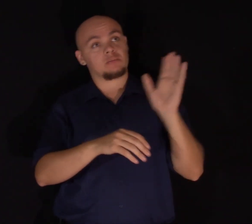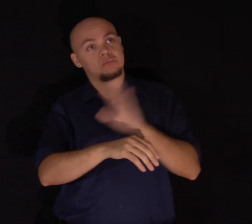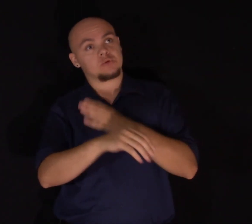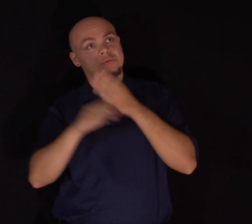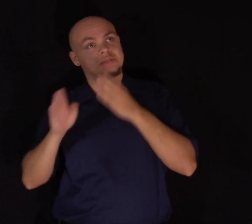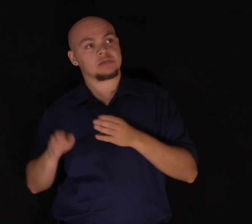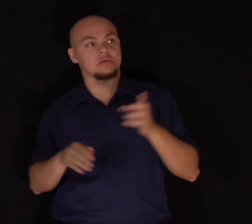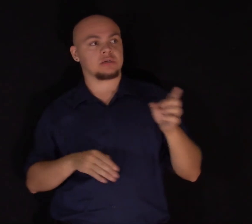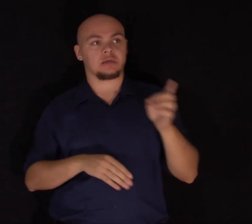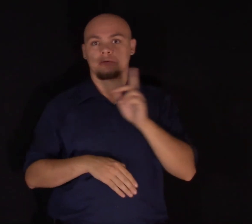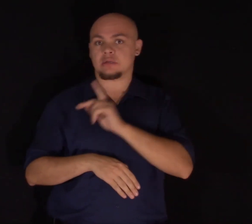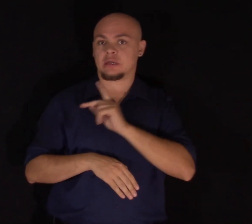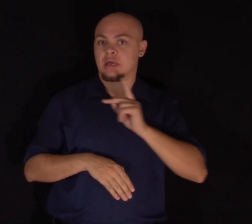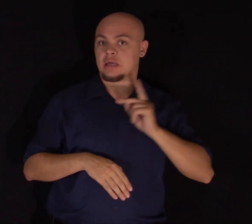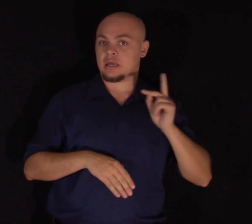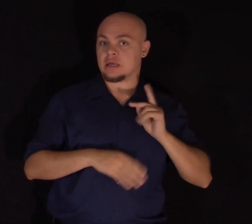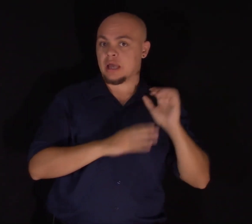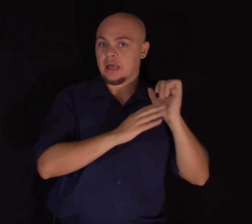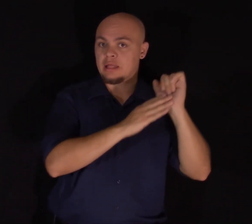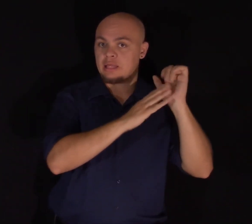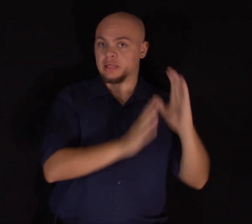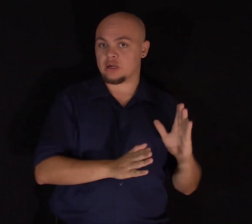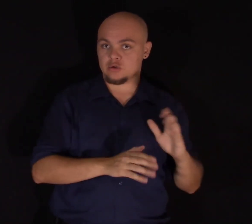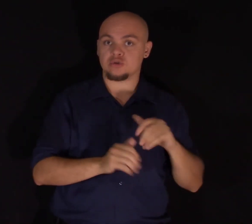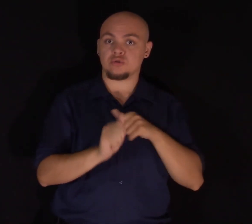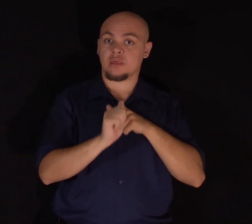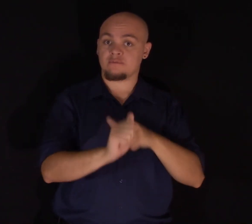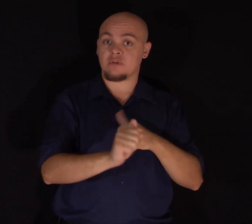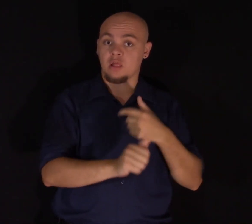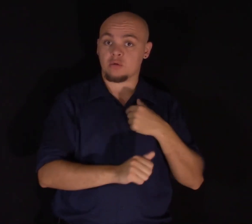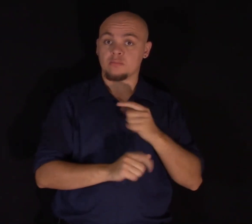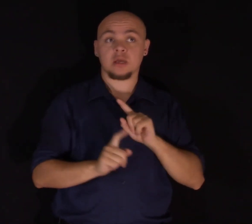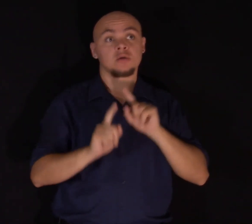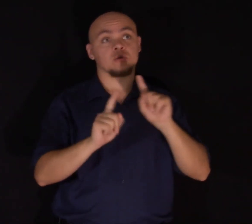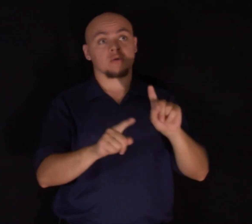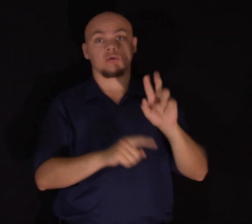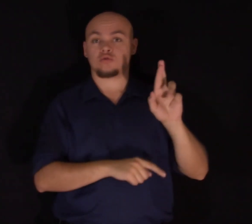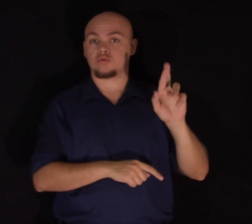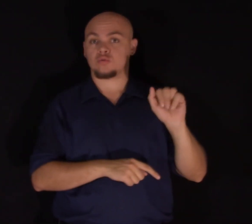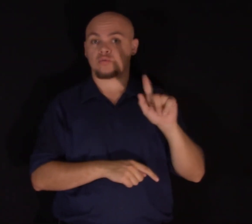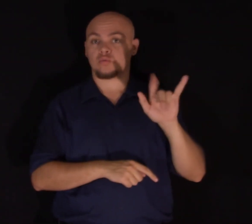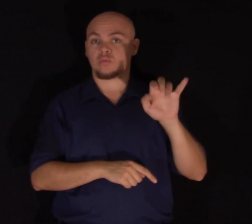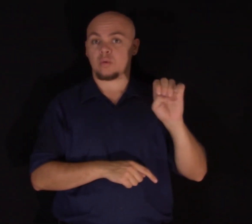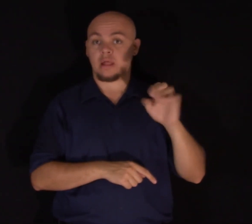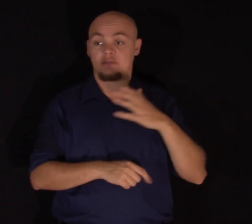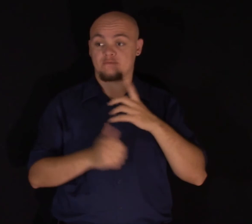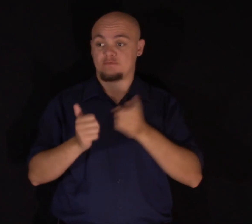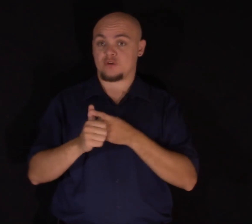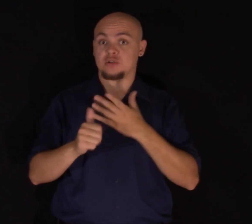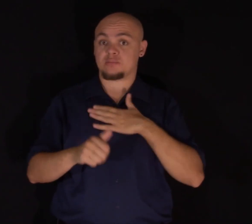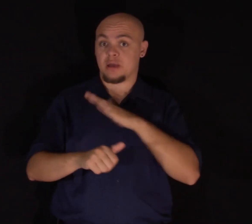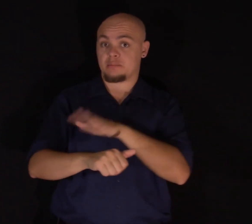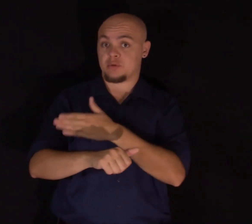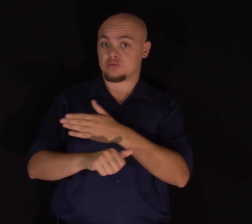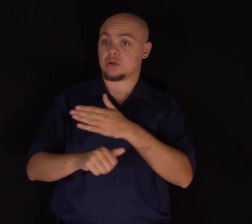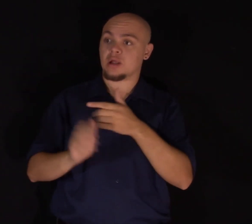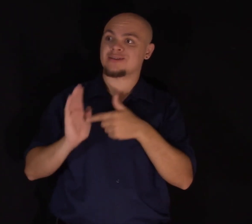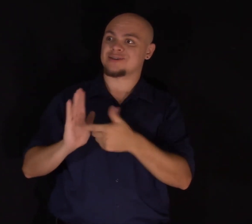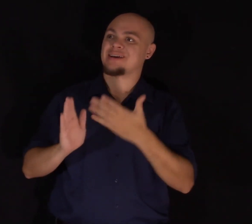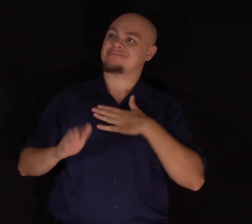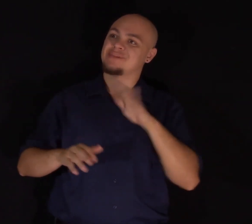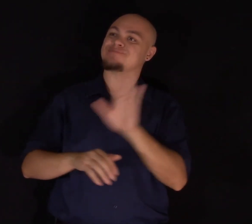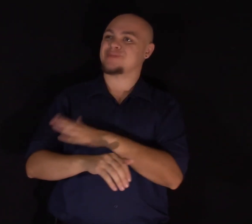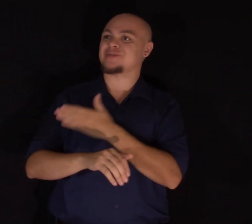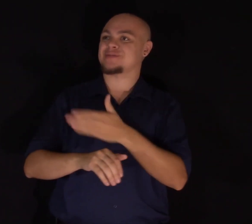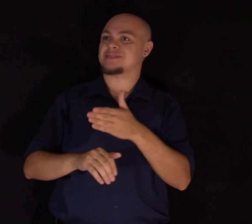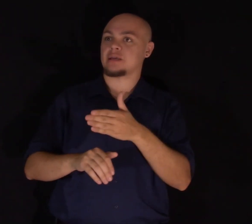as a Klan leader. So they followed me to a rally. First, they came to my gig on Friday night to show what I really do. And